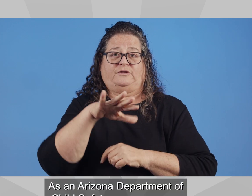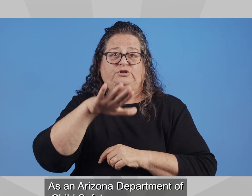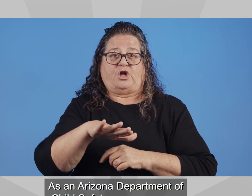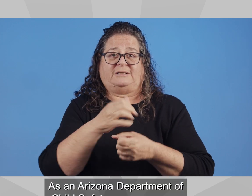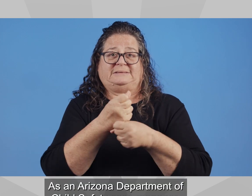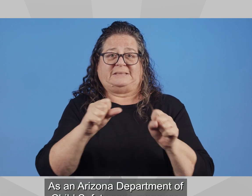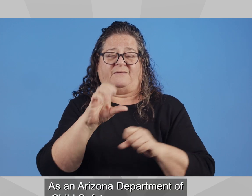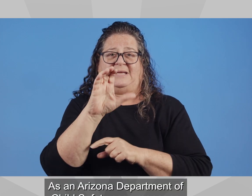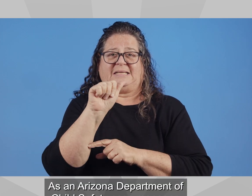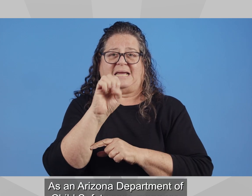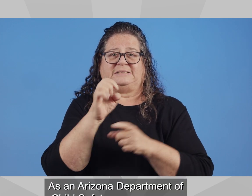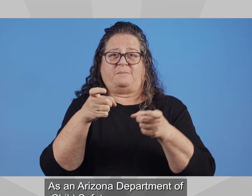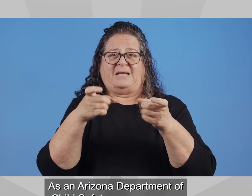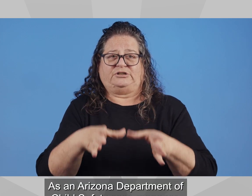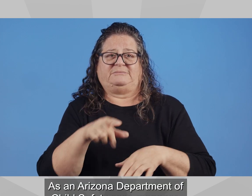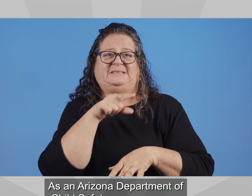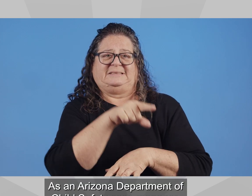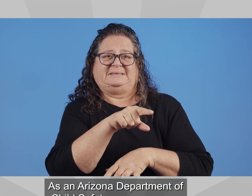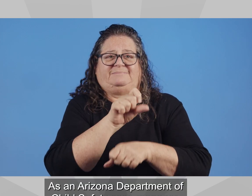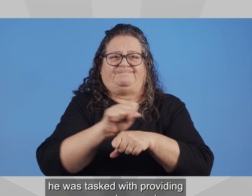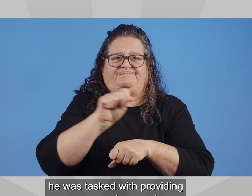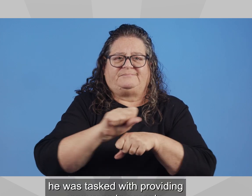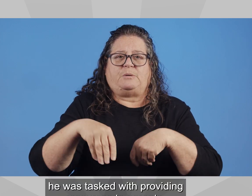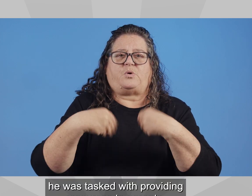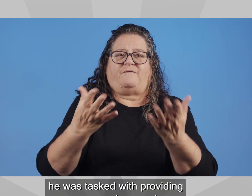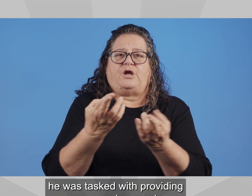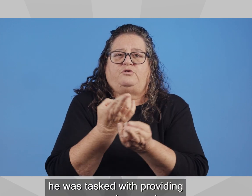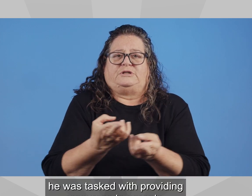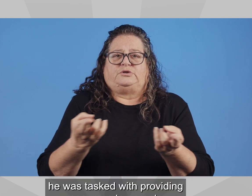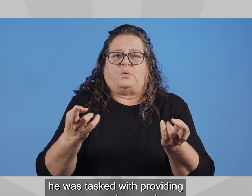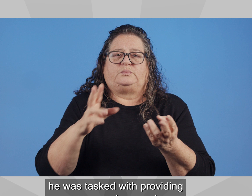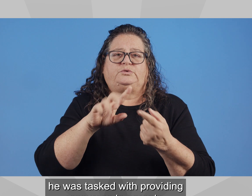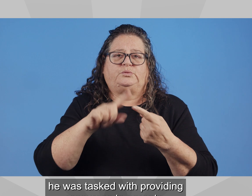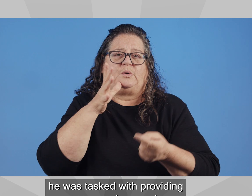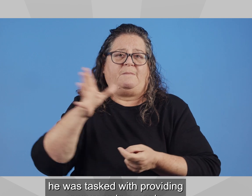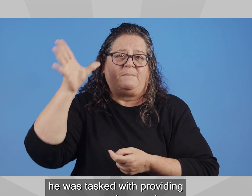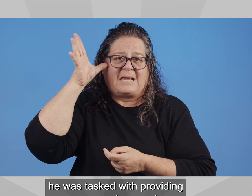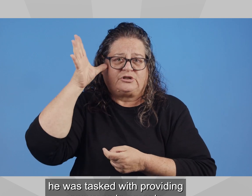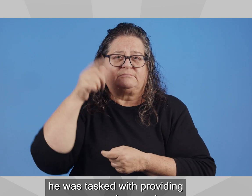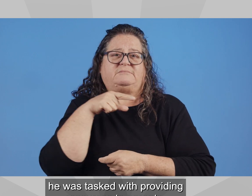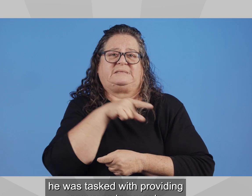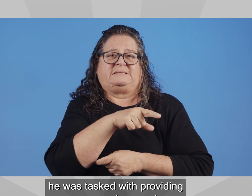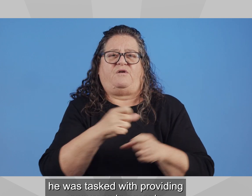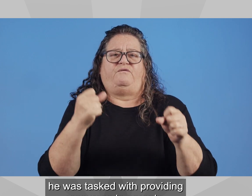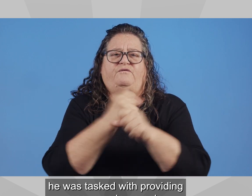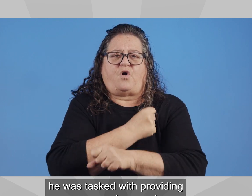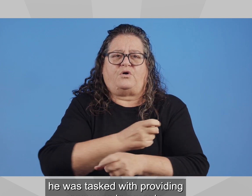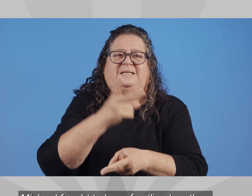As an Arizona Department of Child Safety case manager, he was tasked with providing resources to